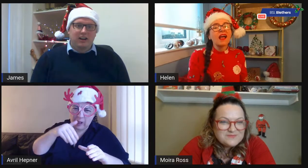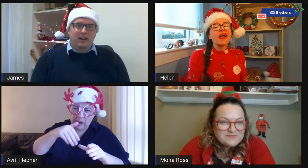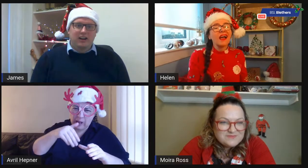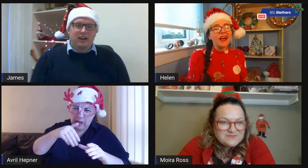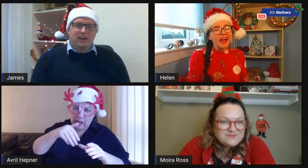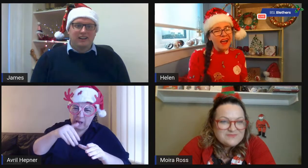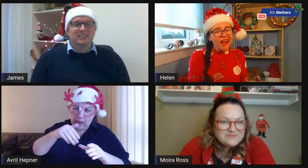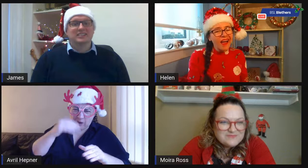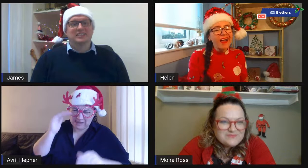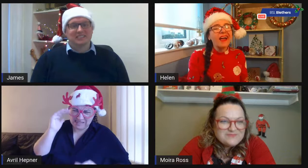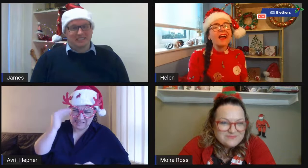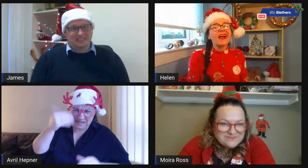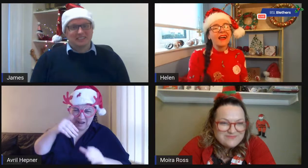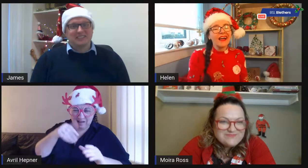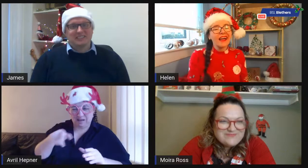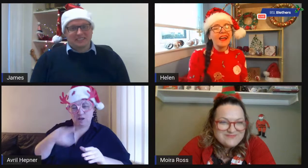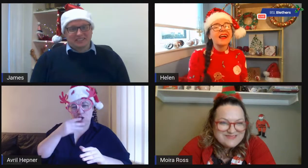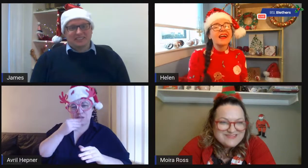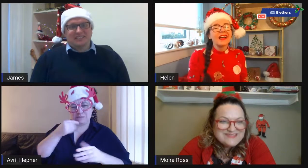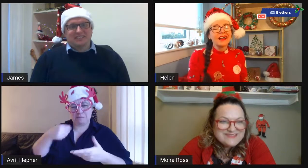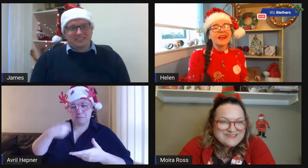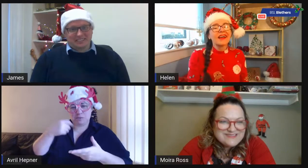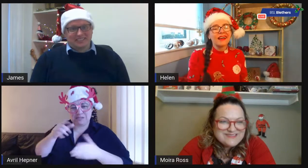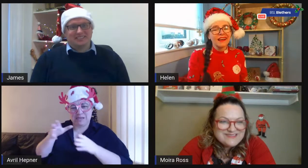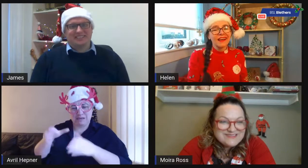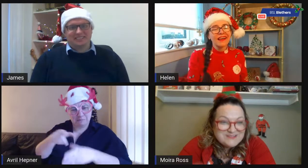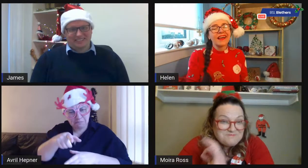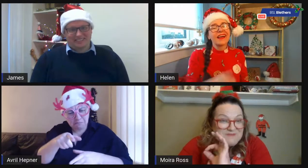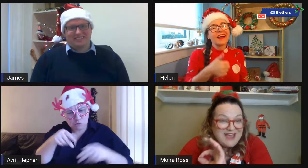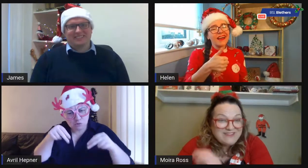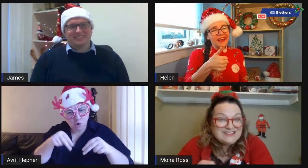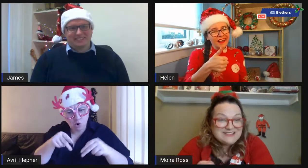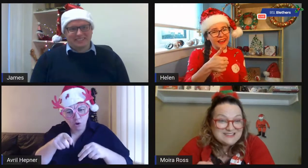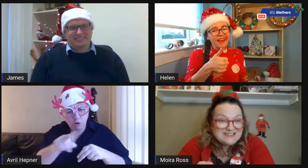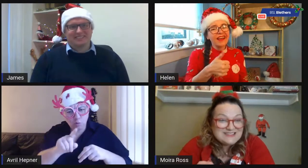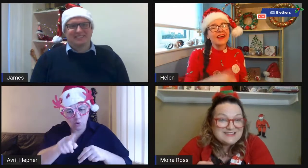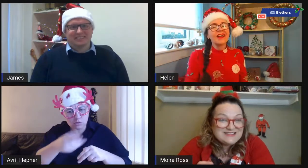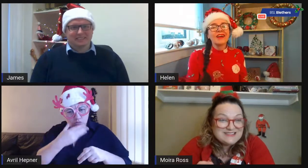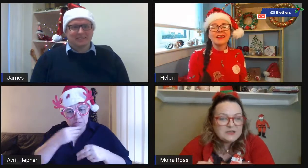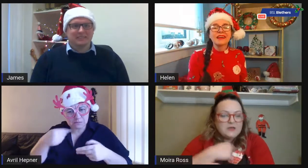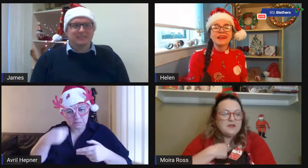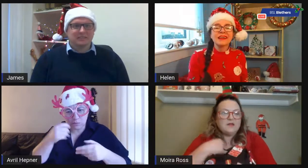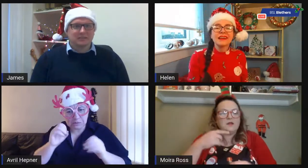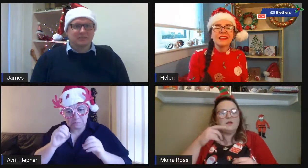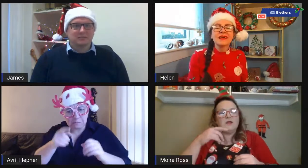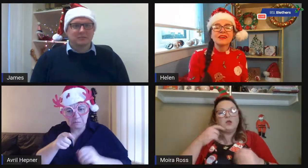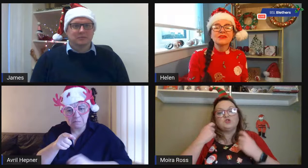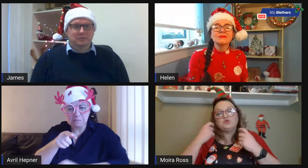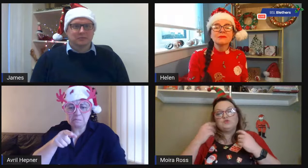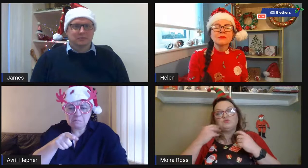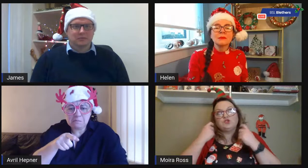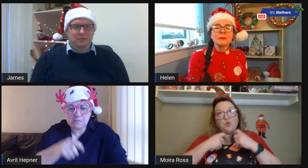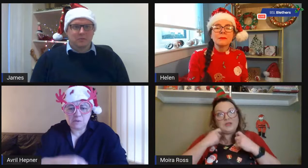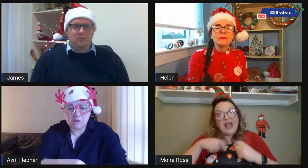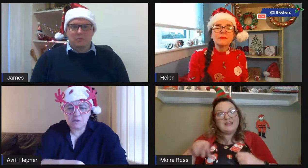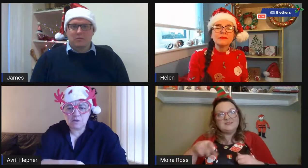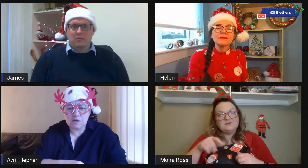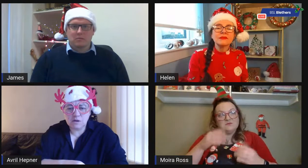melted. If you have melted ice cream left over, honestly, the cats will devour that. Really? Does your dog have pudding at all,